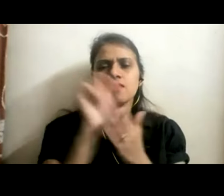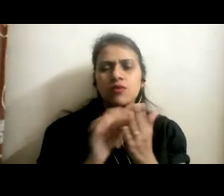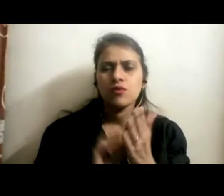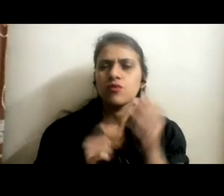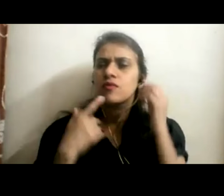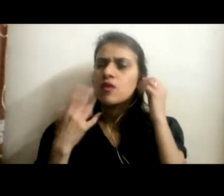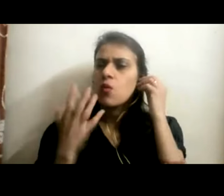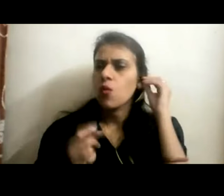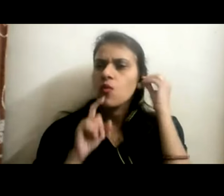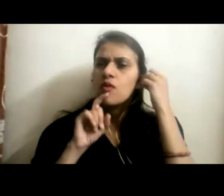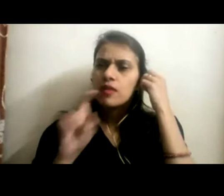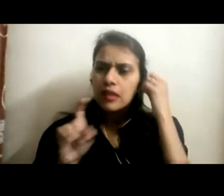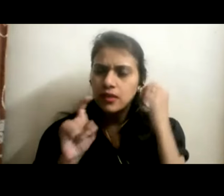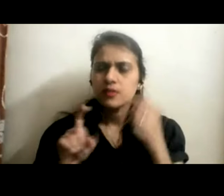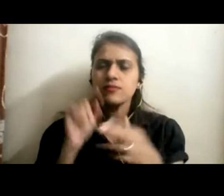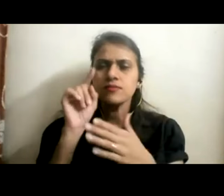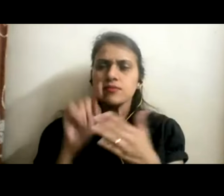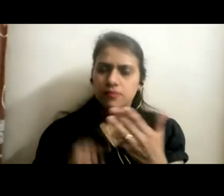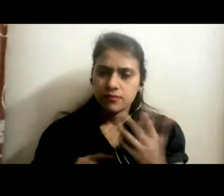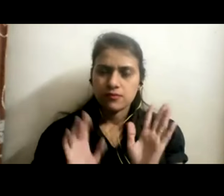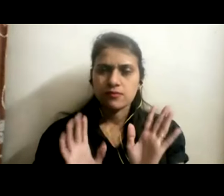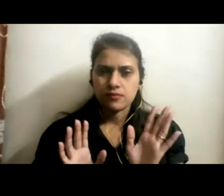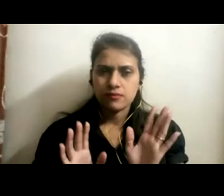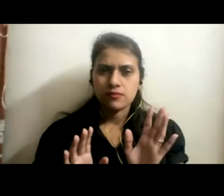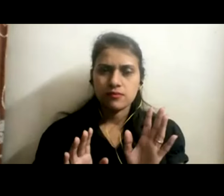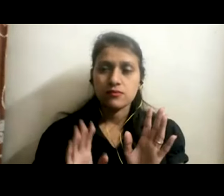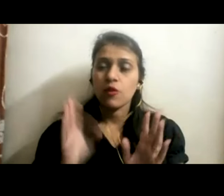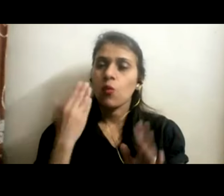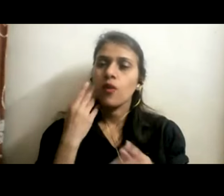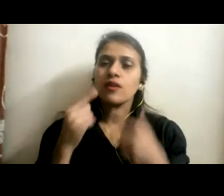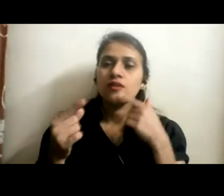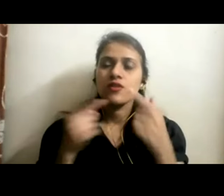ask, the broader areas that you would want to touch upon during the interview.